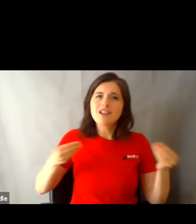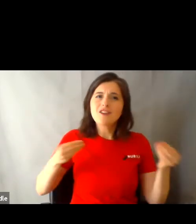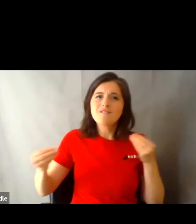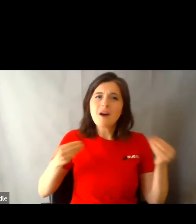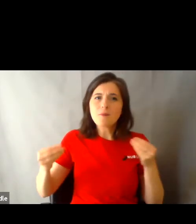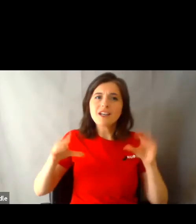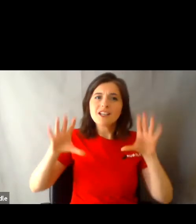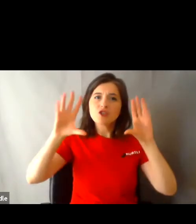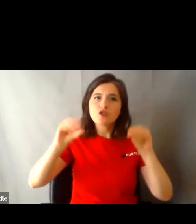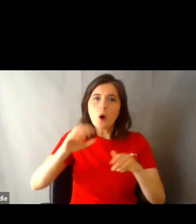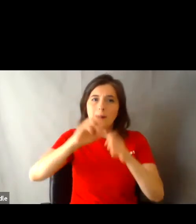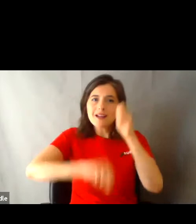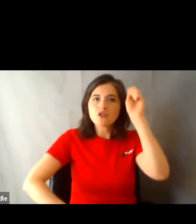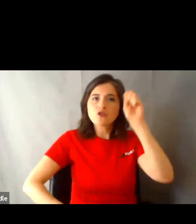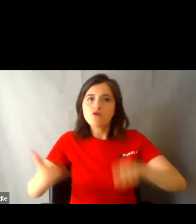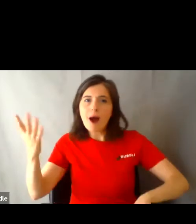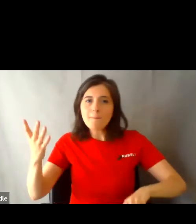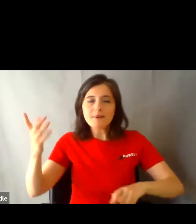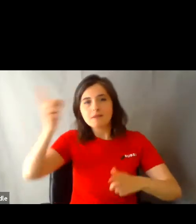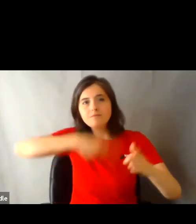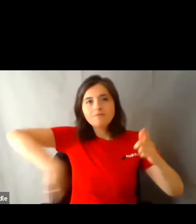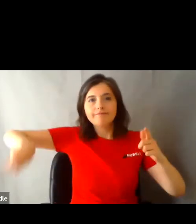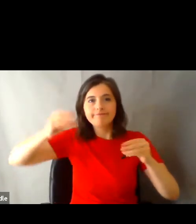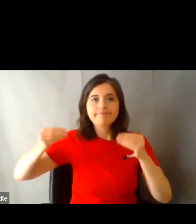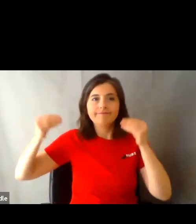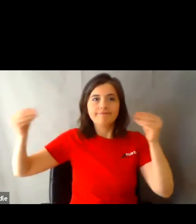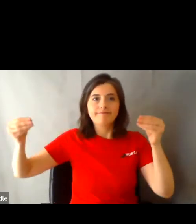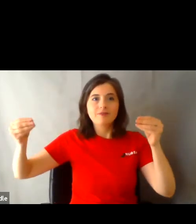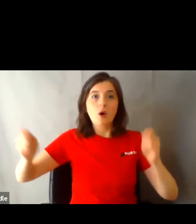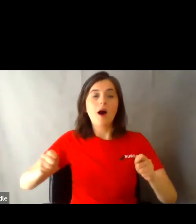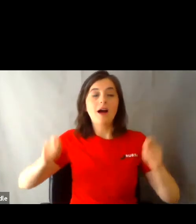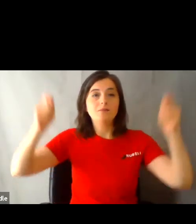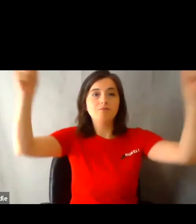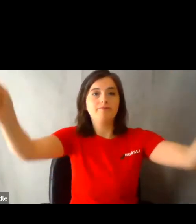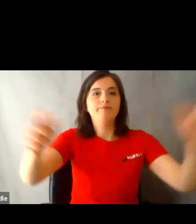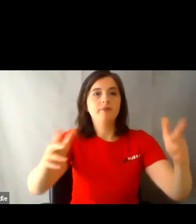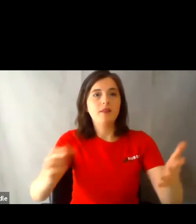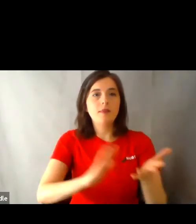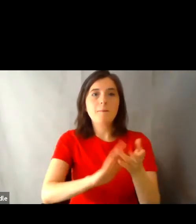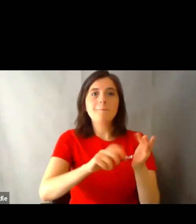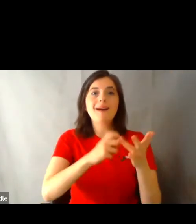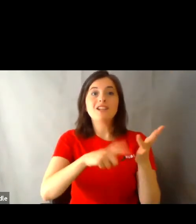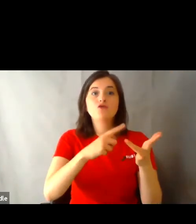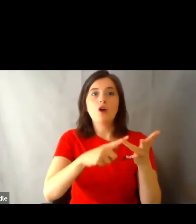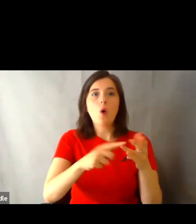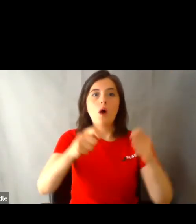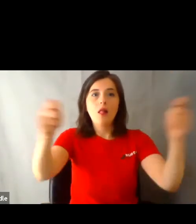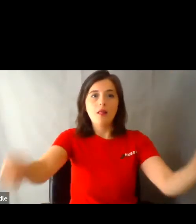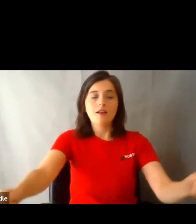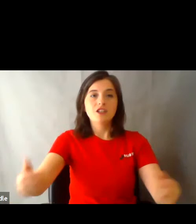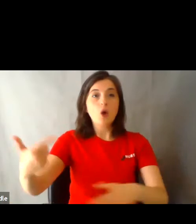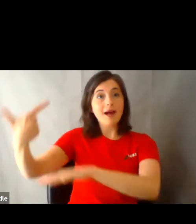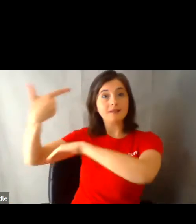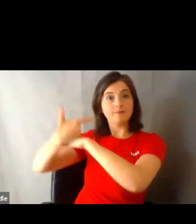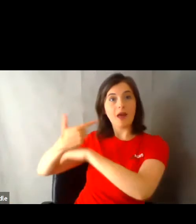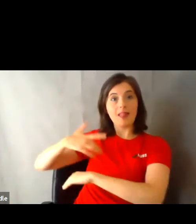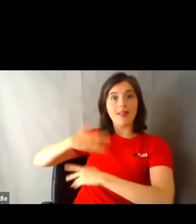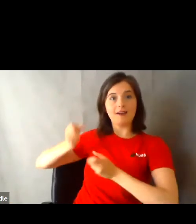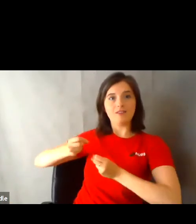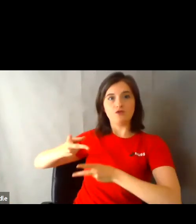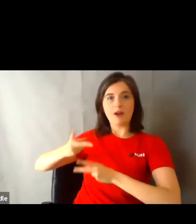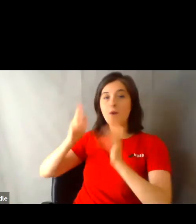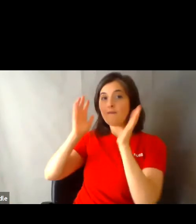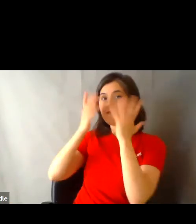scrap Universal Credit logo. Placed that over the Metro newsstand and was live streaming myself on the